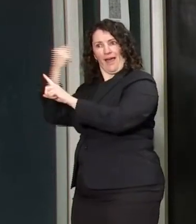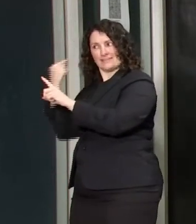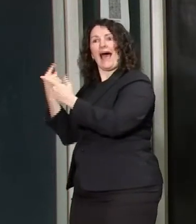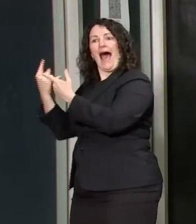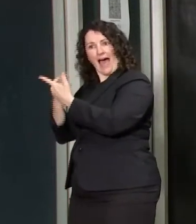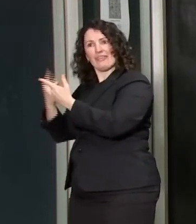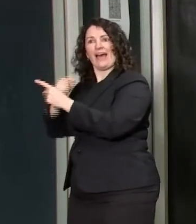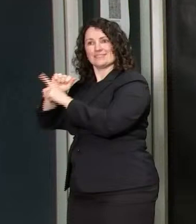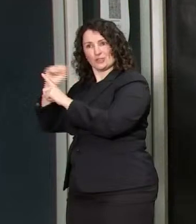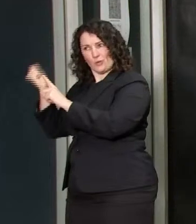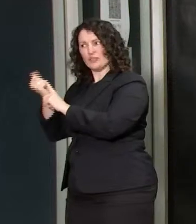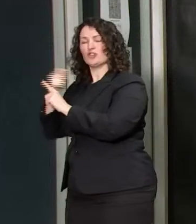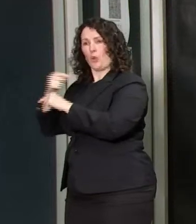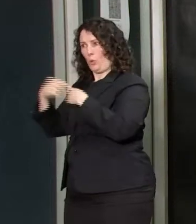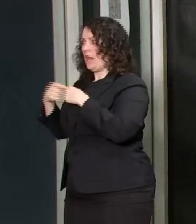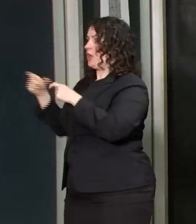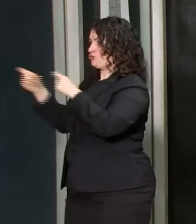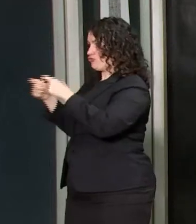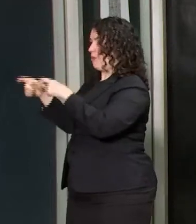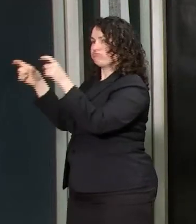we have not